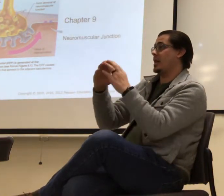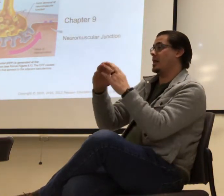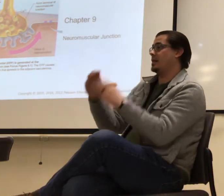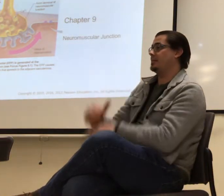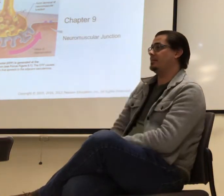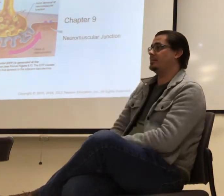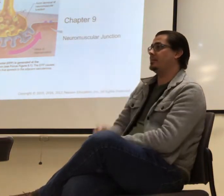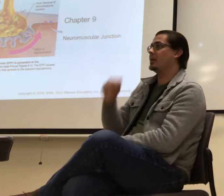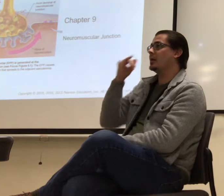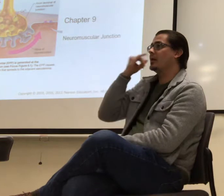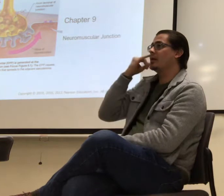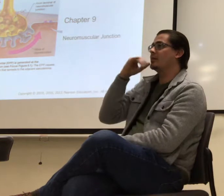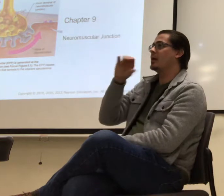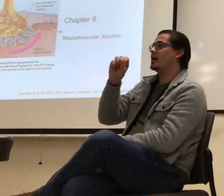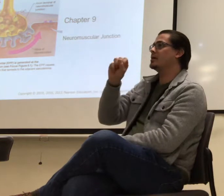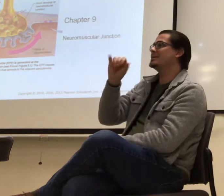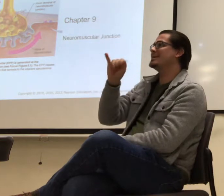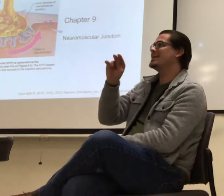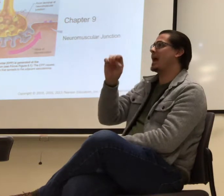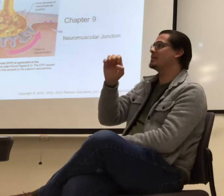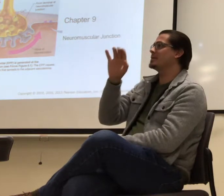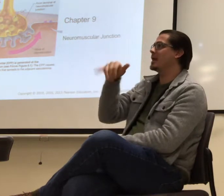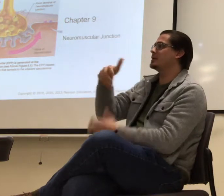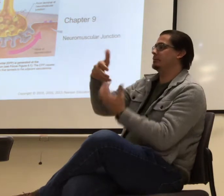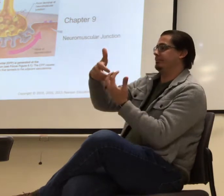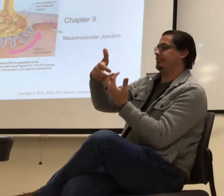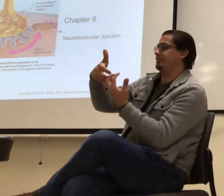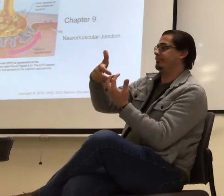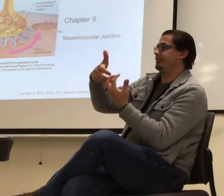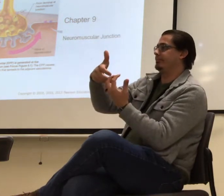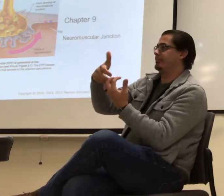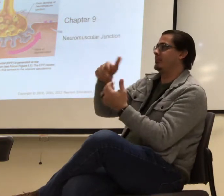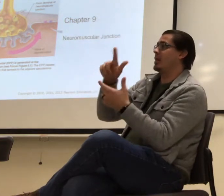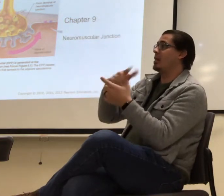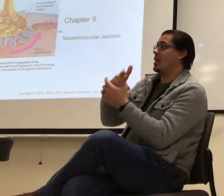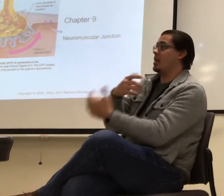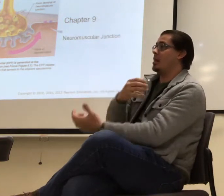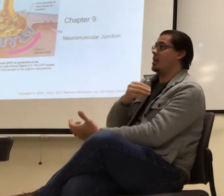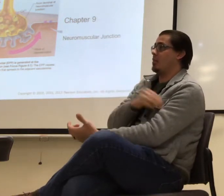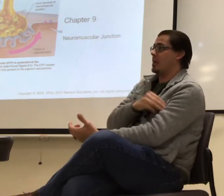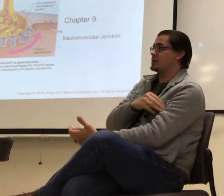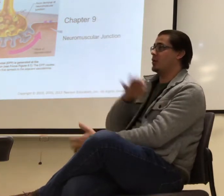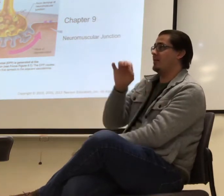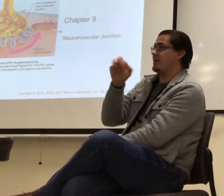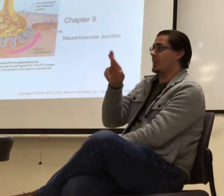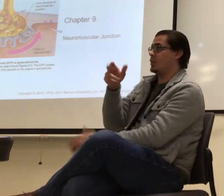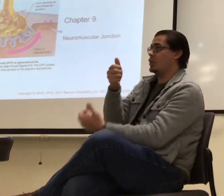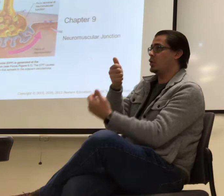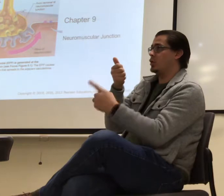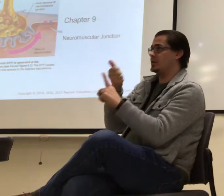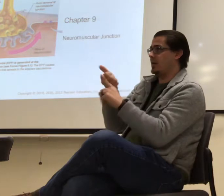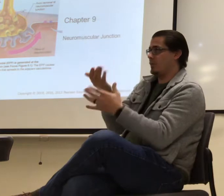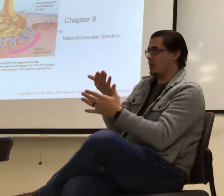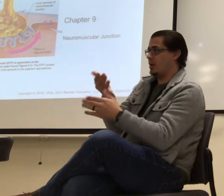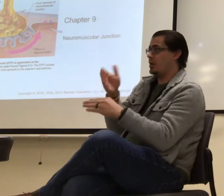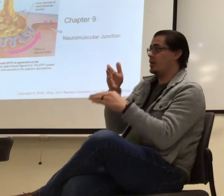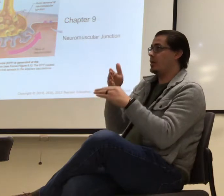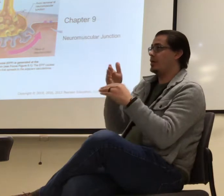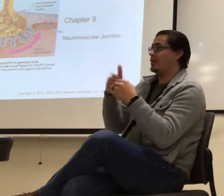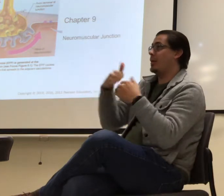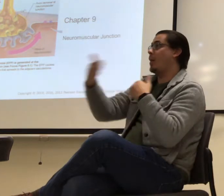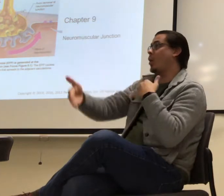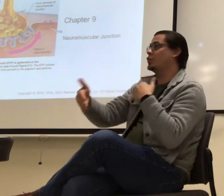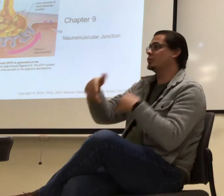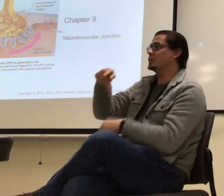If the synapse is the relative point. So then what would the muscle fiber be? The postsynaptic cell.